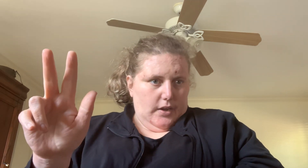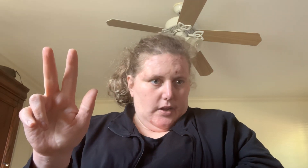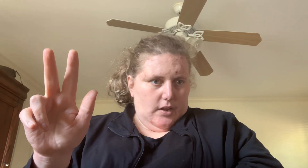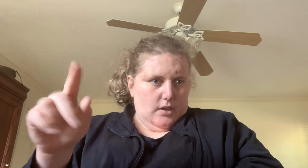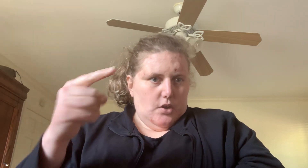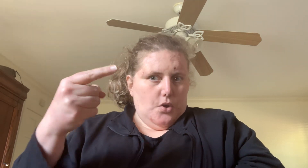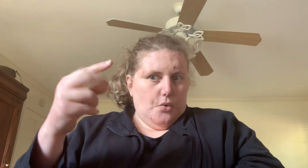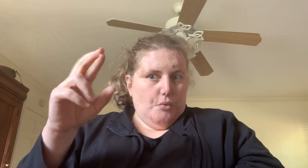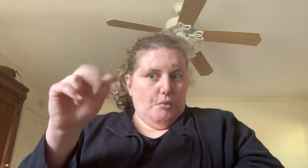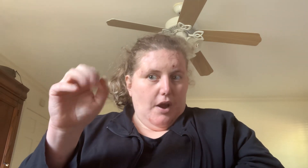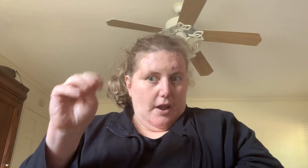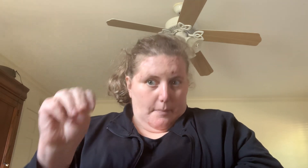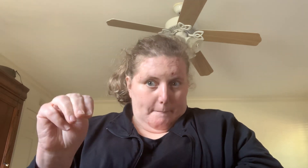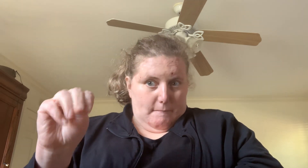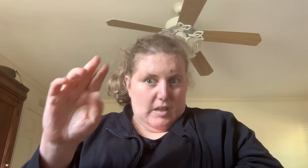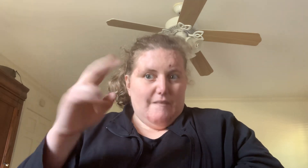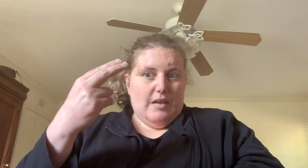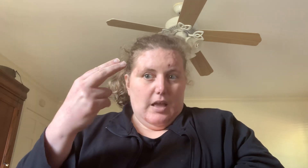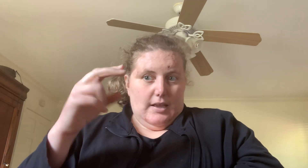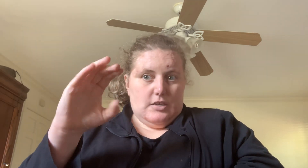grams of HCl.